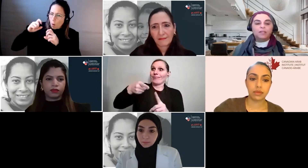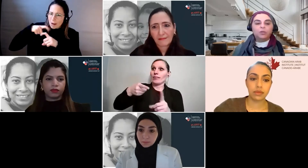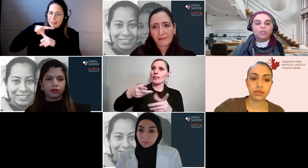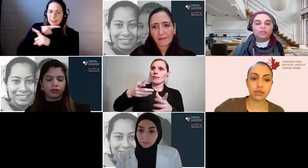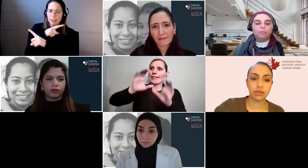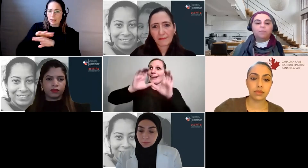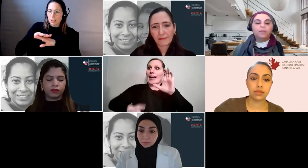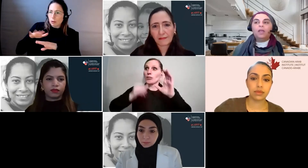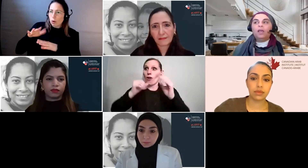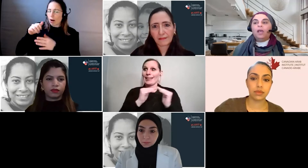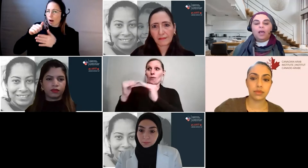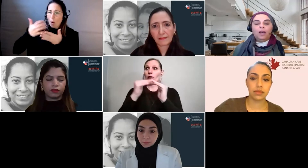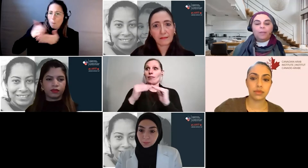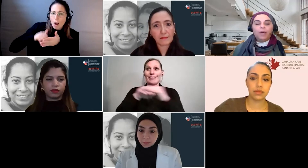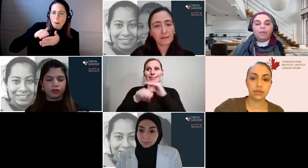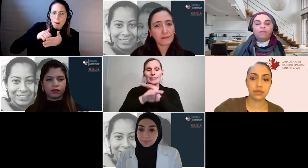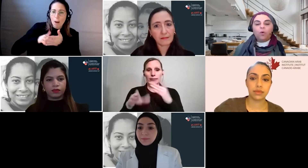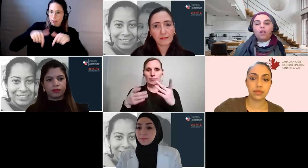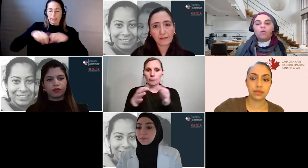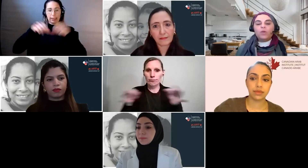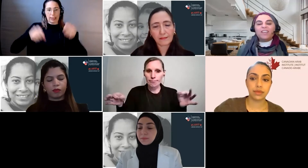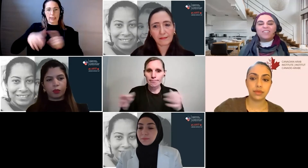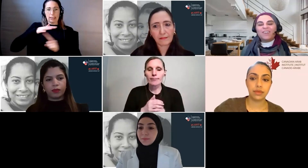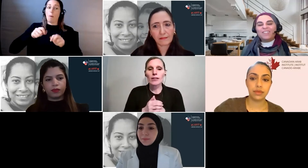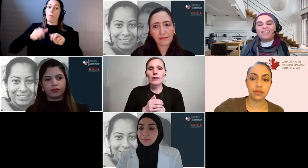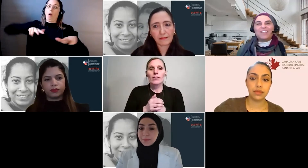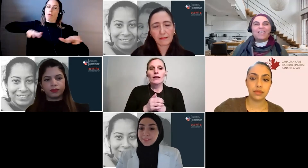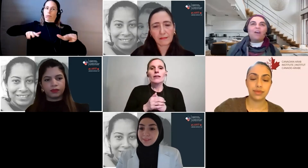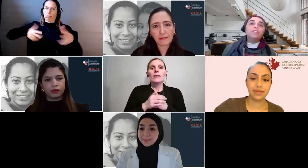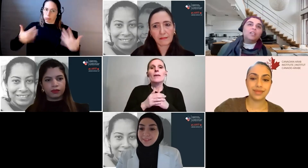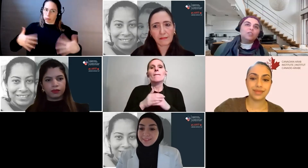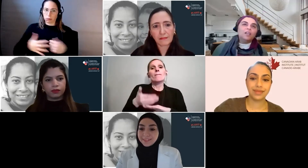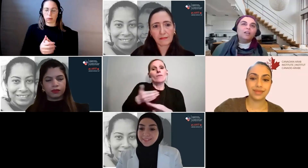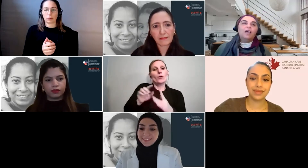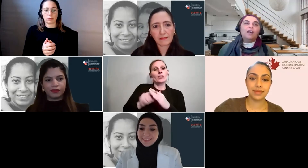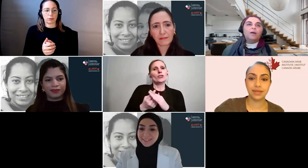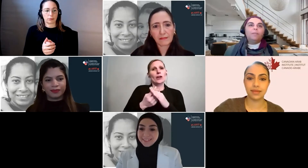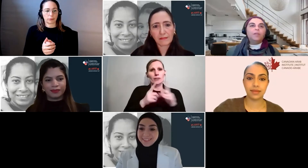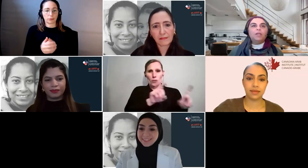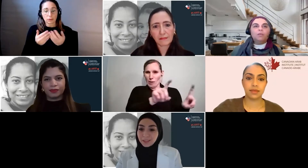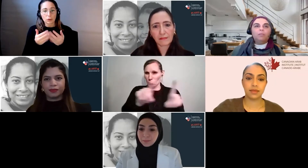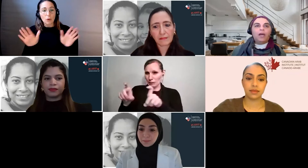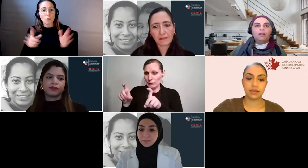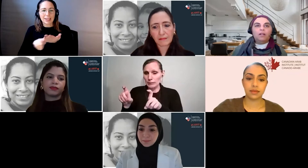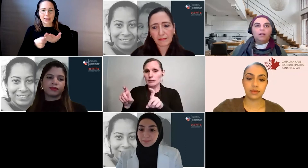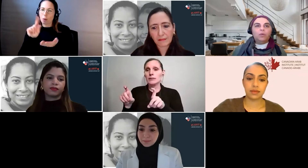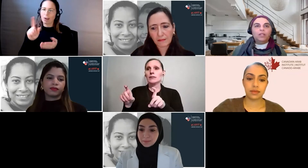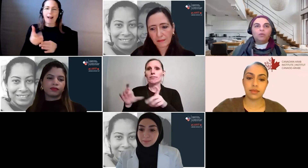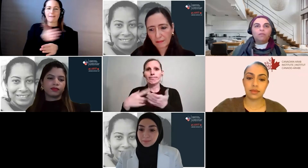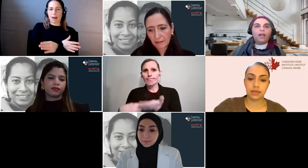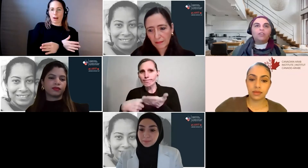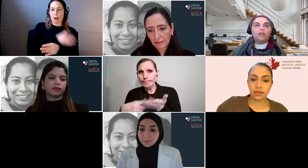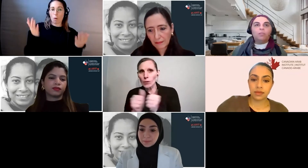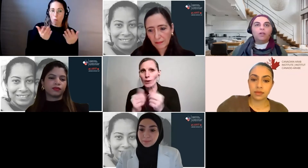this ecosystem. And before we kickstart the conversation, in meeting with the panel, we